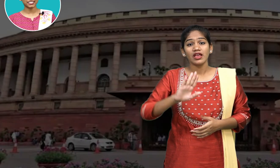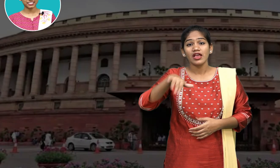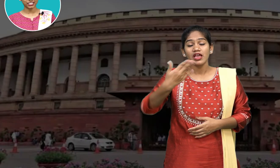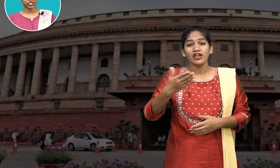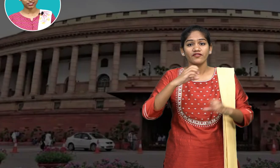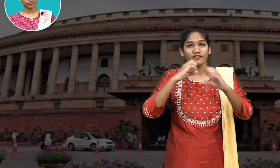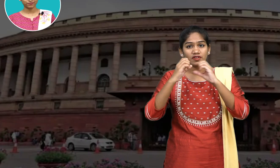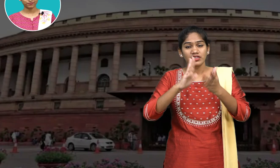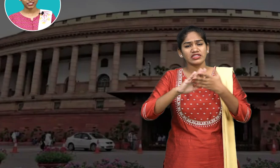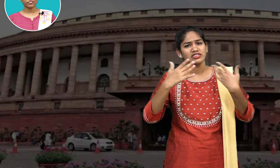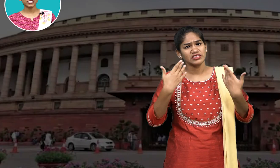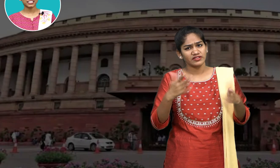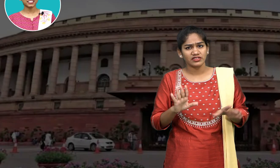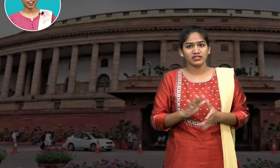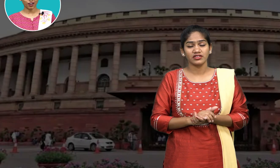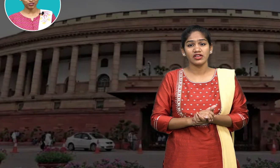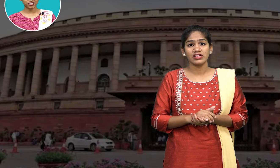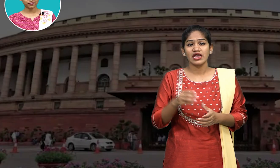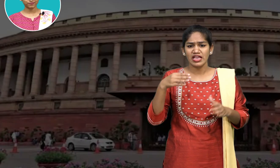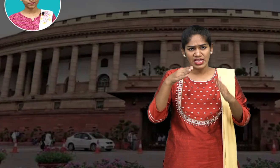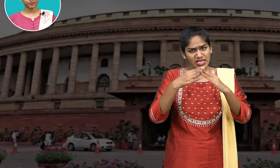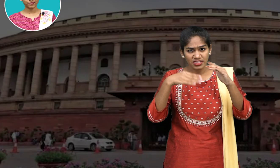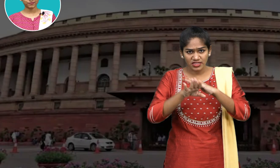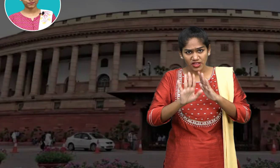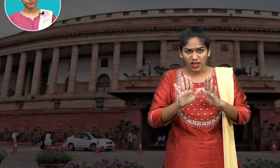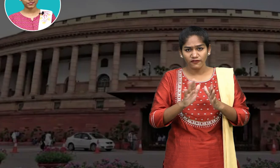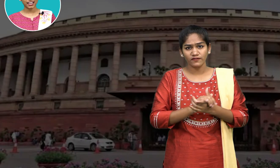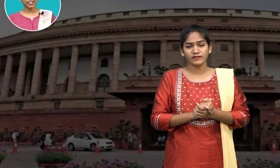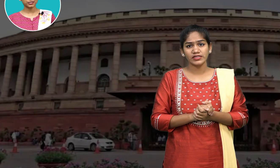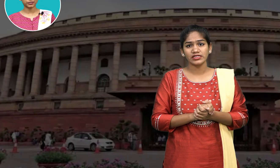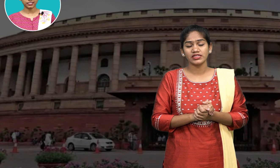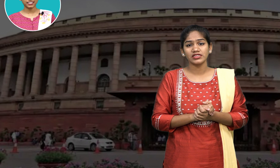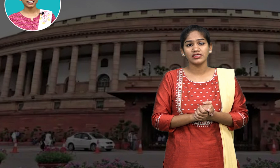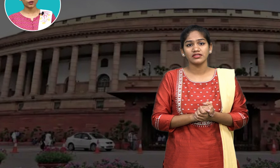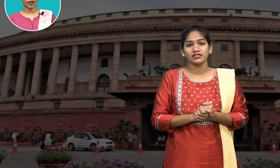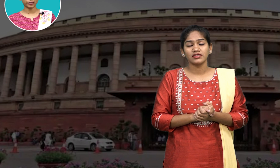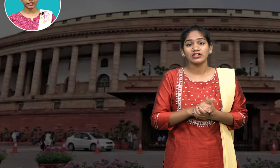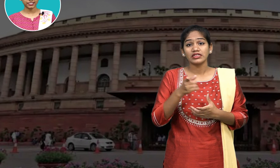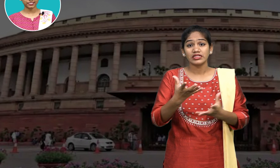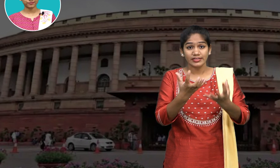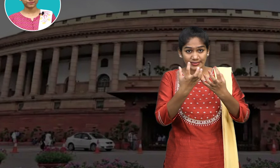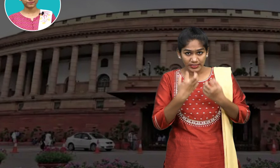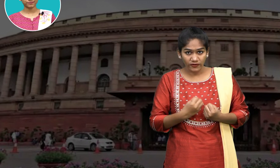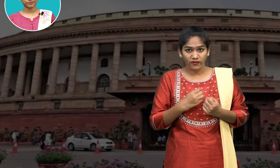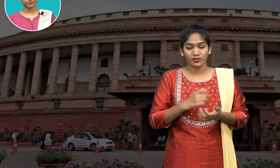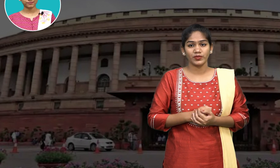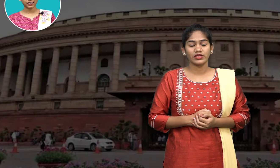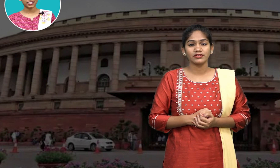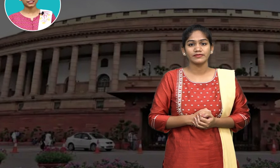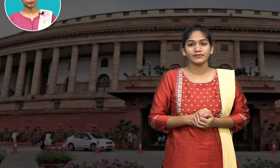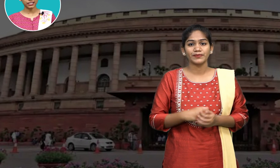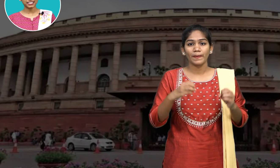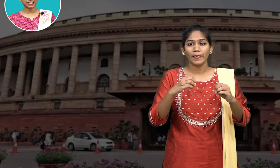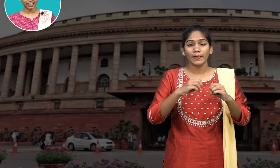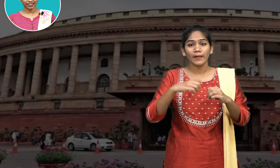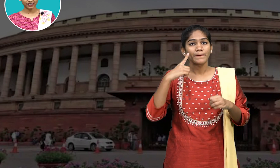After the discussion within the House, as per the requirement,